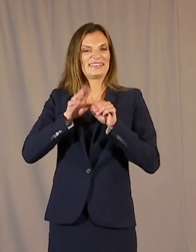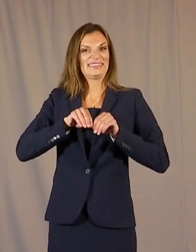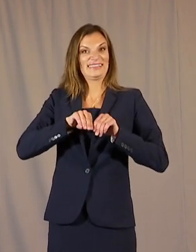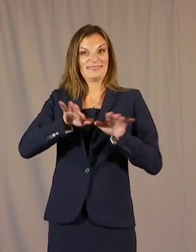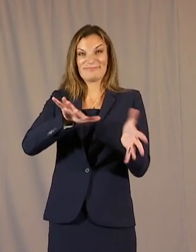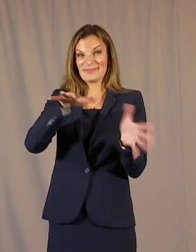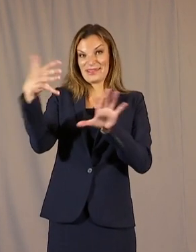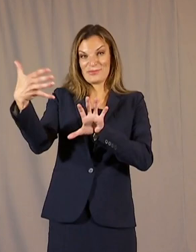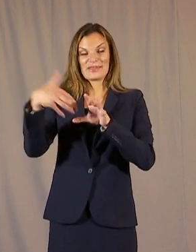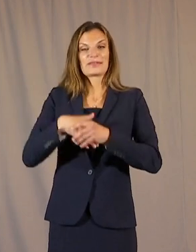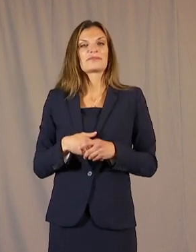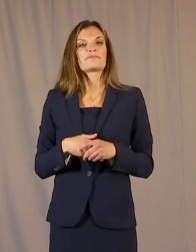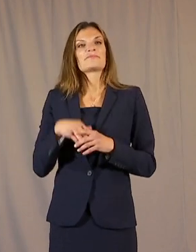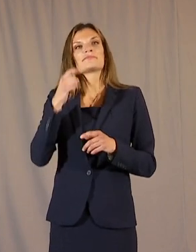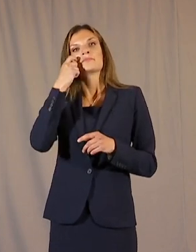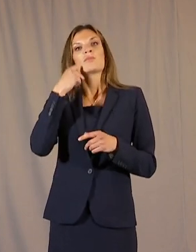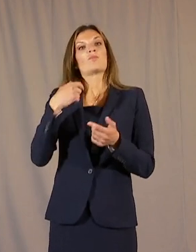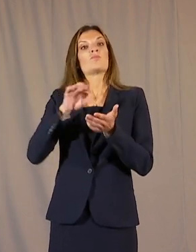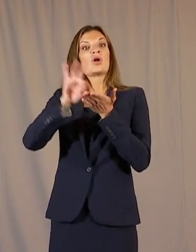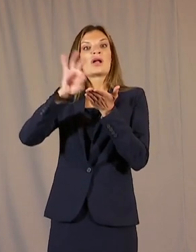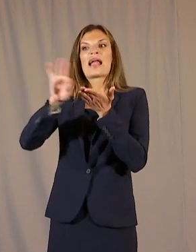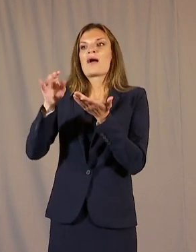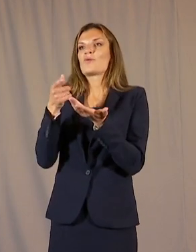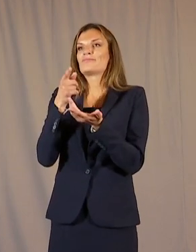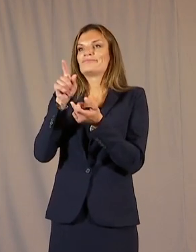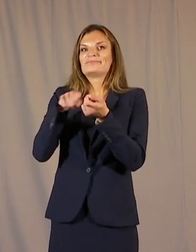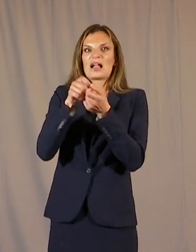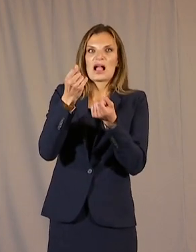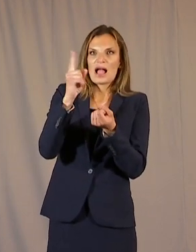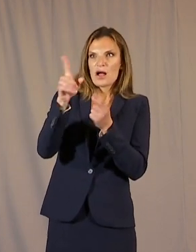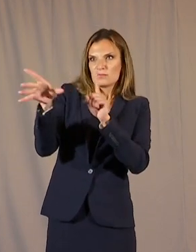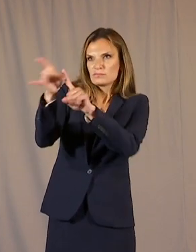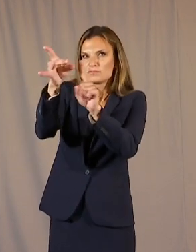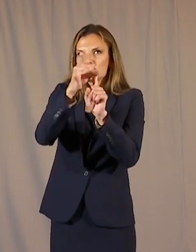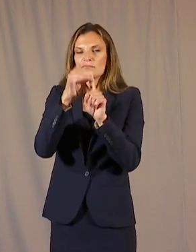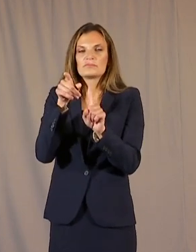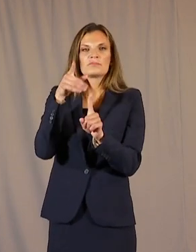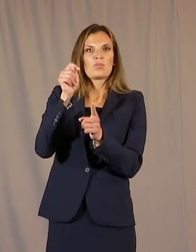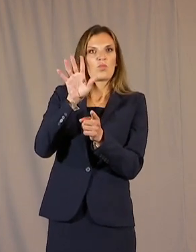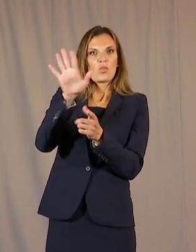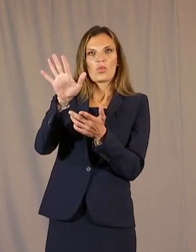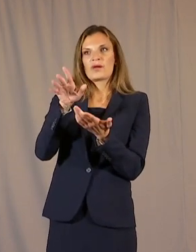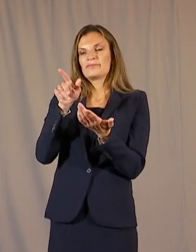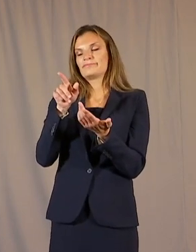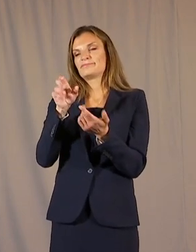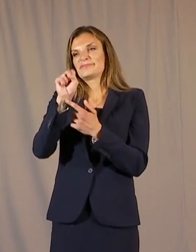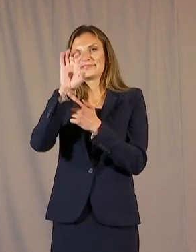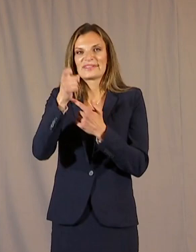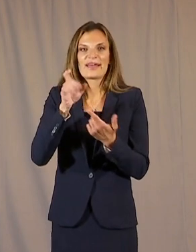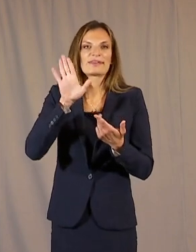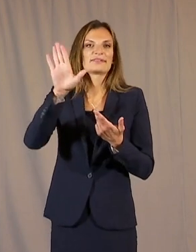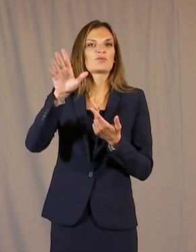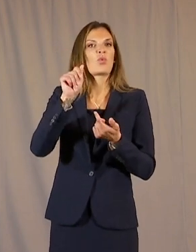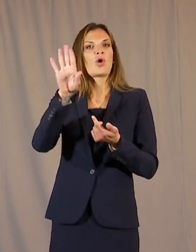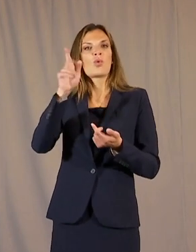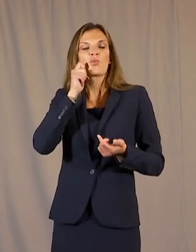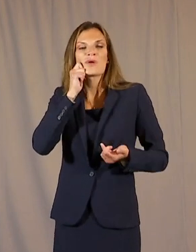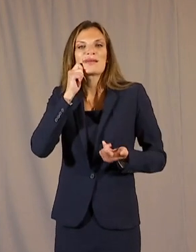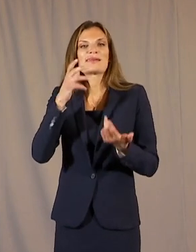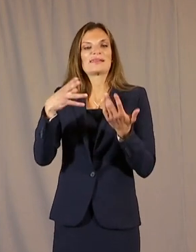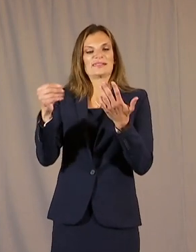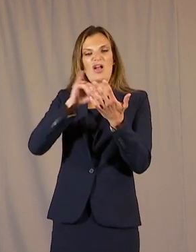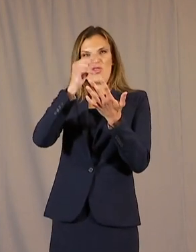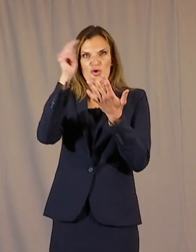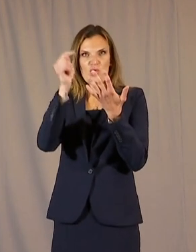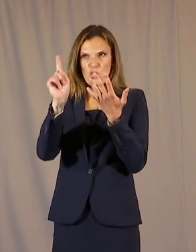were dying, what their races and sexes were, where they lived, where we were experiencing surges,